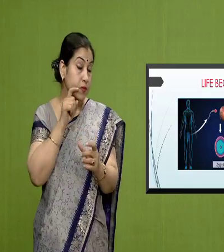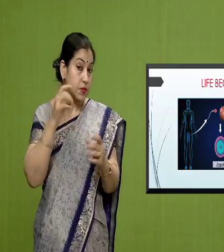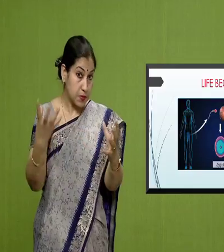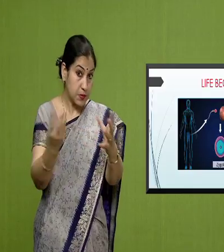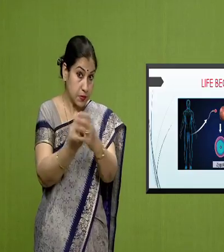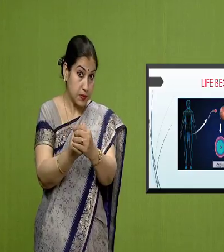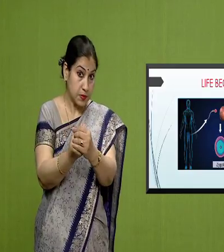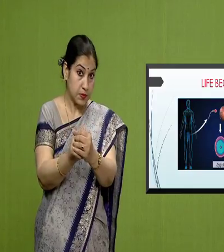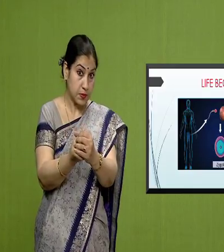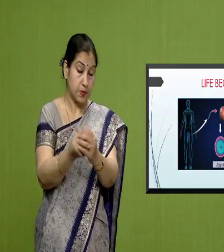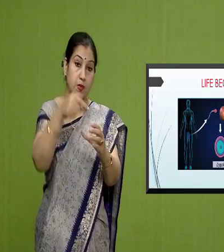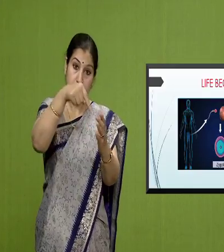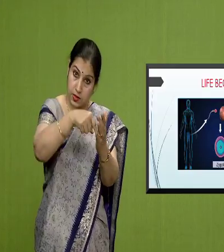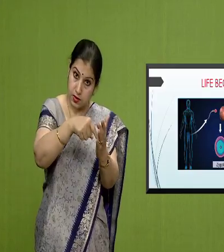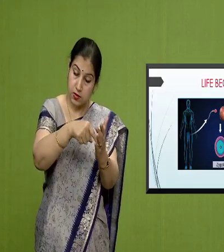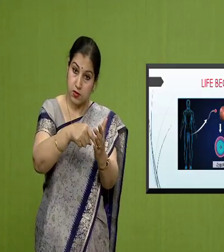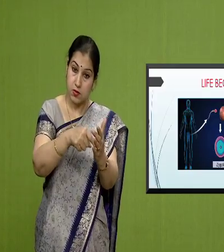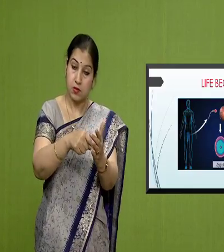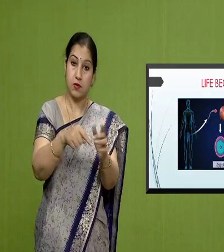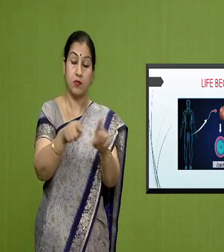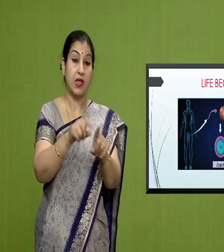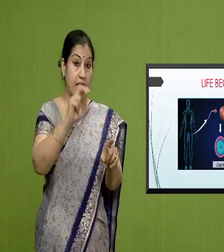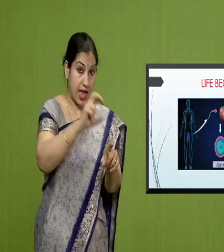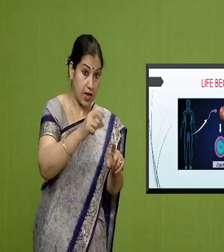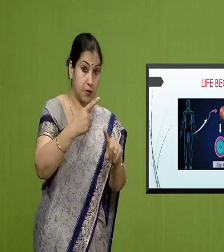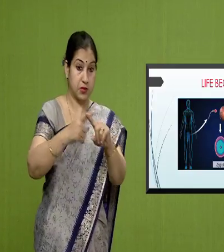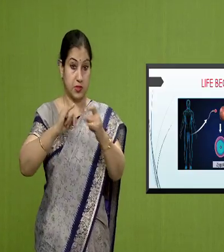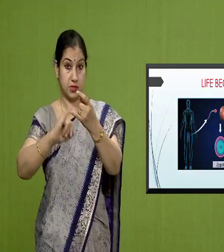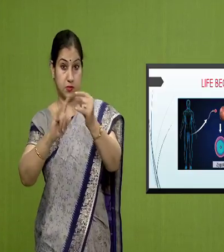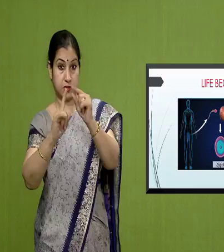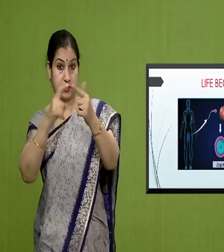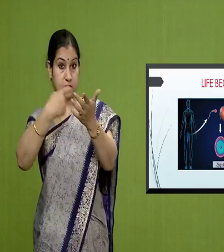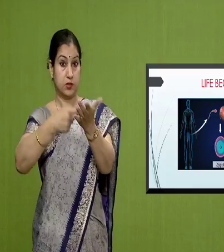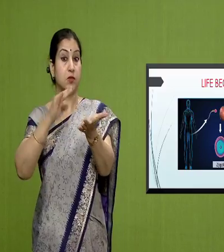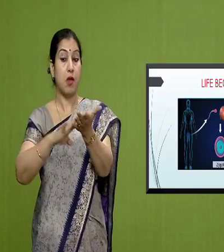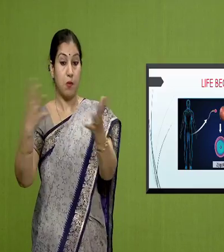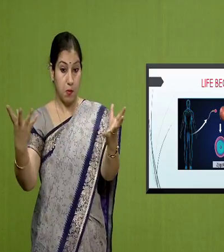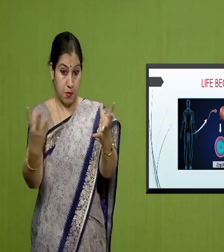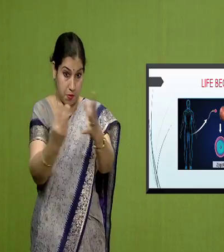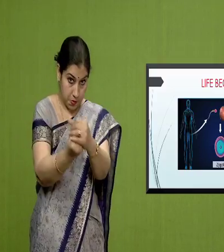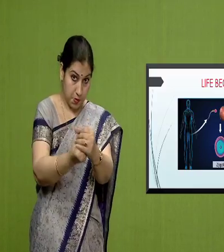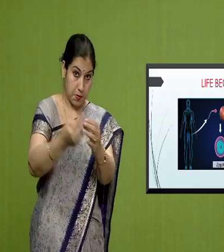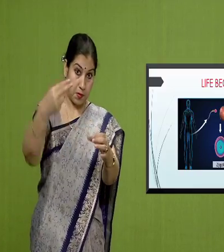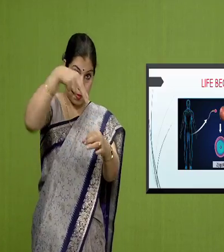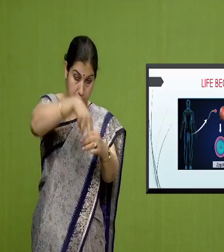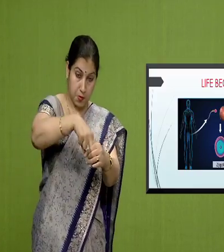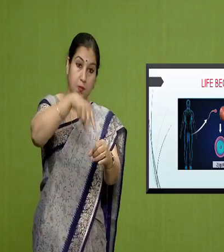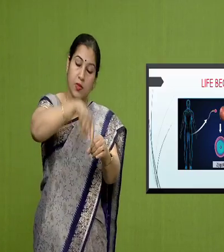in contact, both egg and sperm may unite and form a new bundle